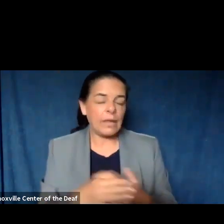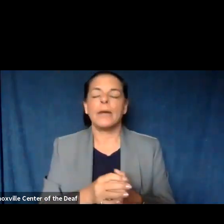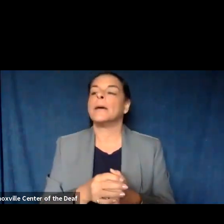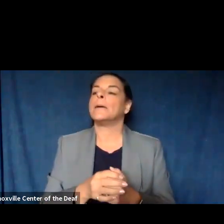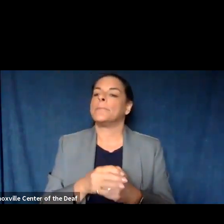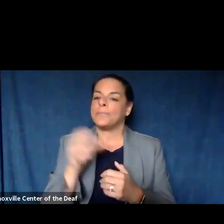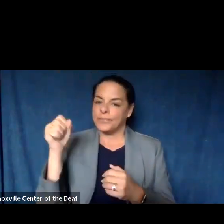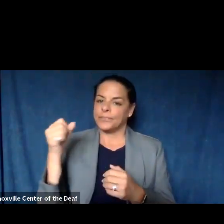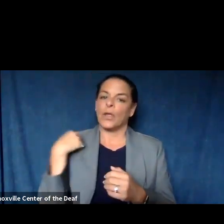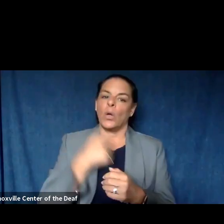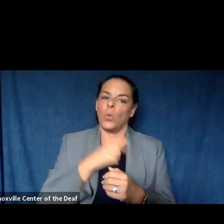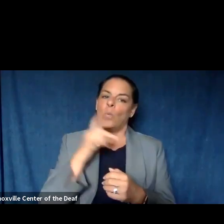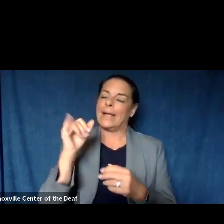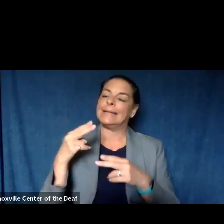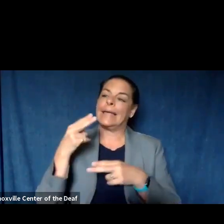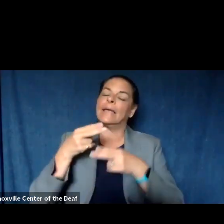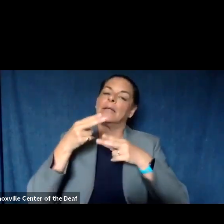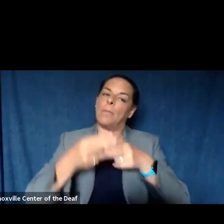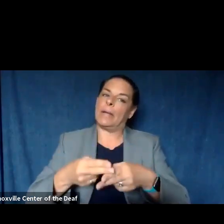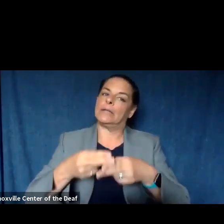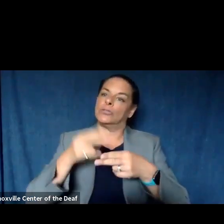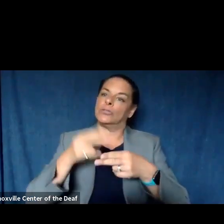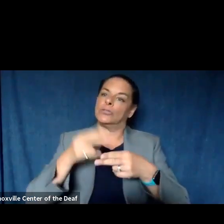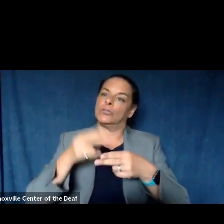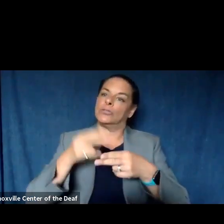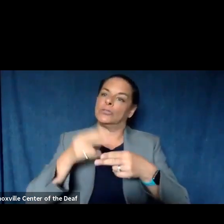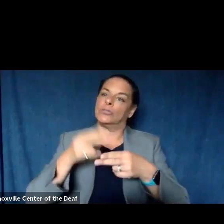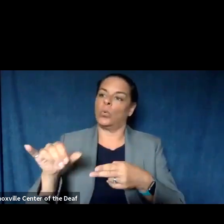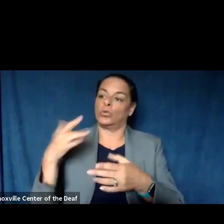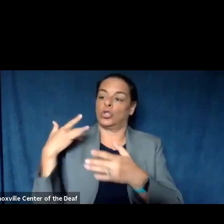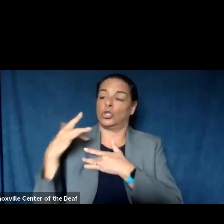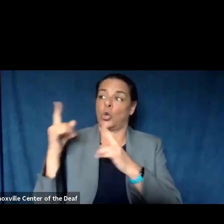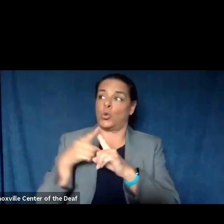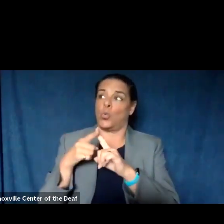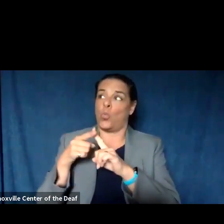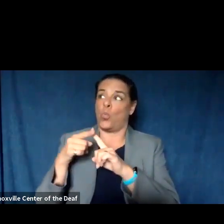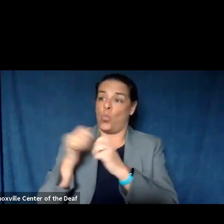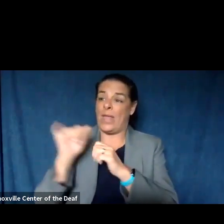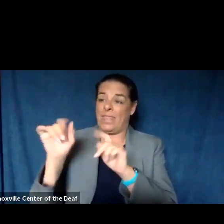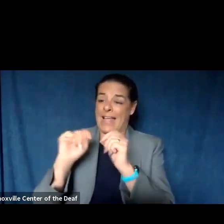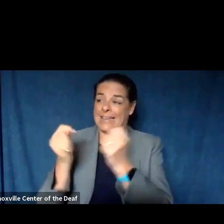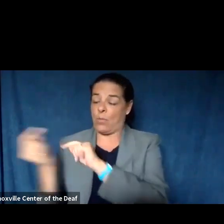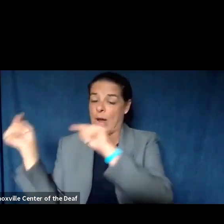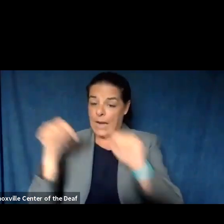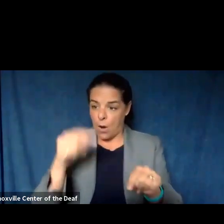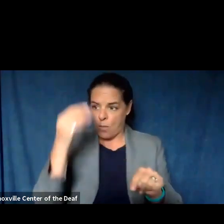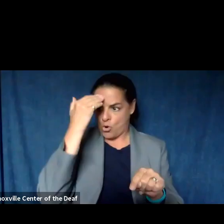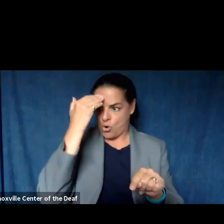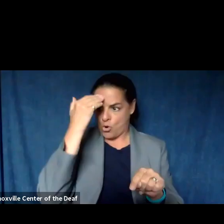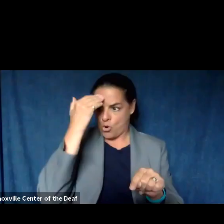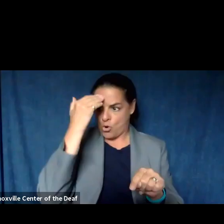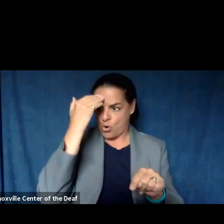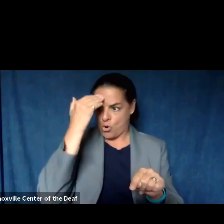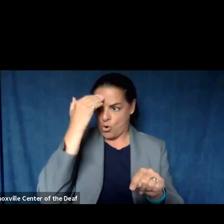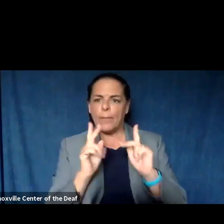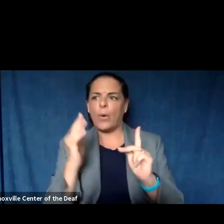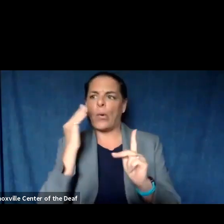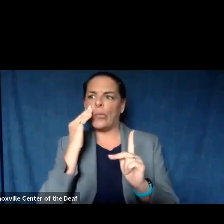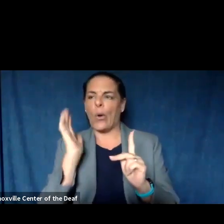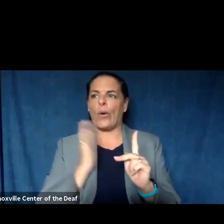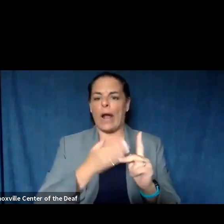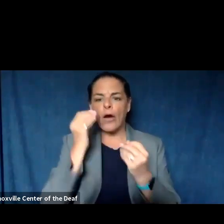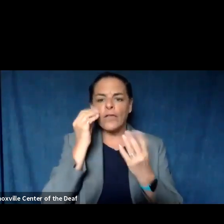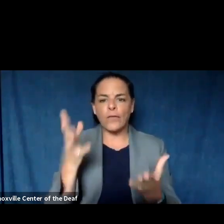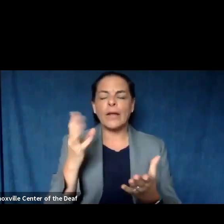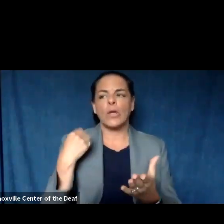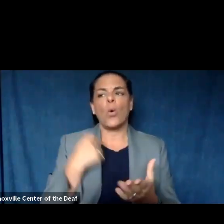we actually brought up those concerns with the CRAFT team when they came, knowing our data and knowing our populations and where our concerns were. We brought up